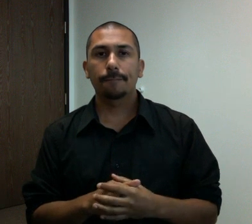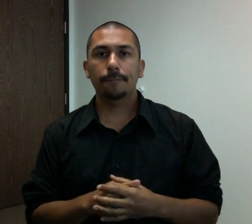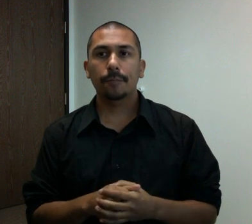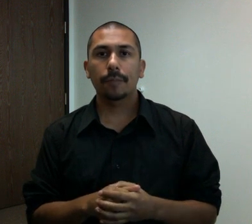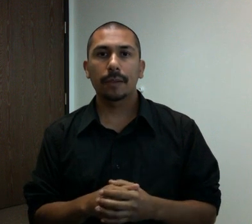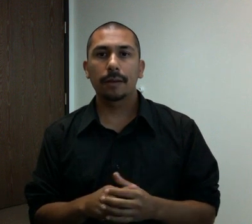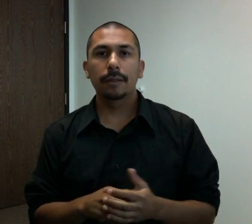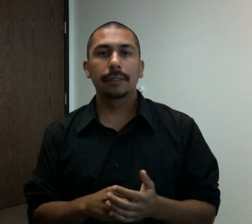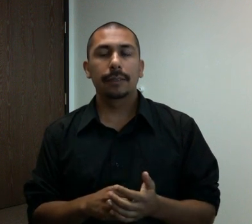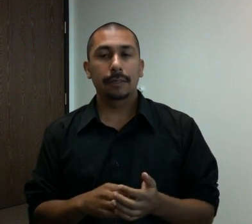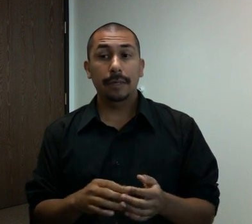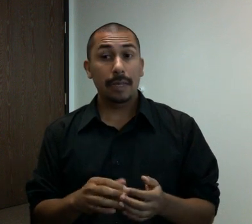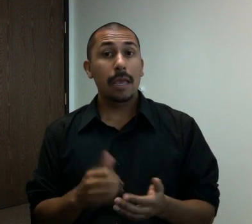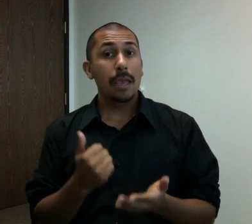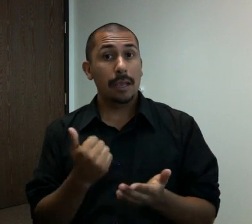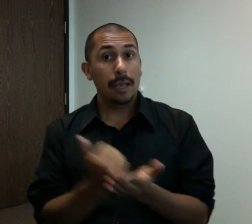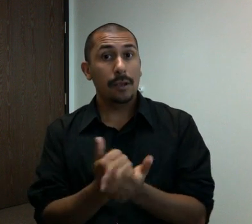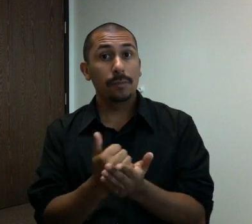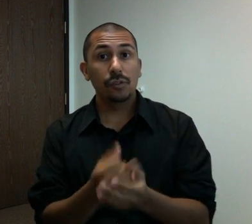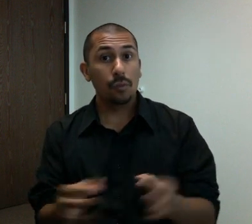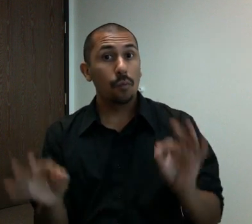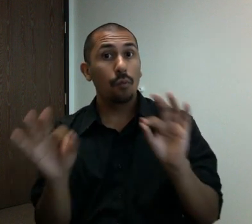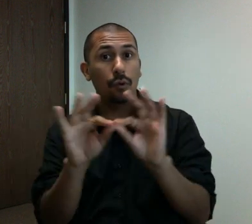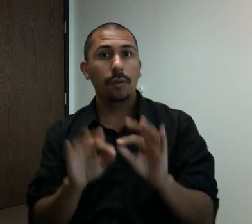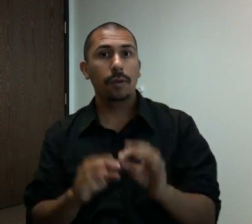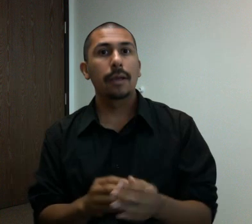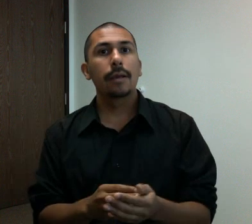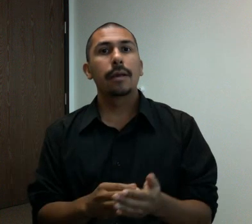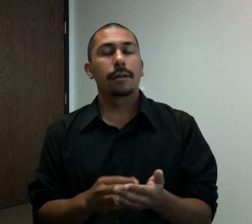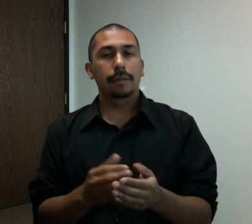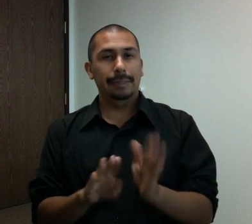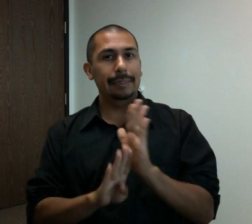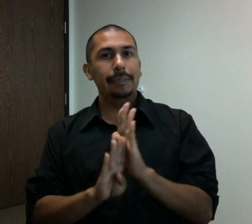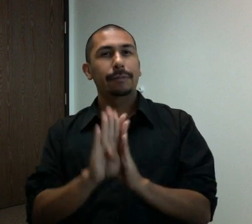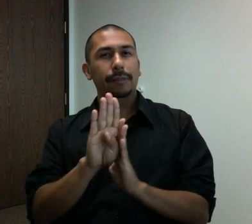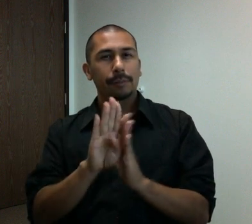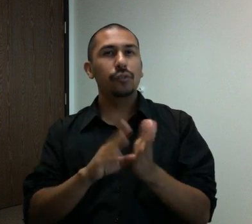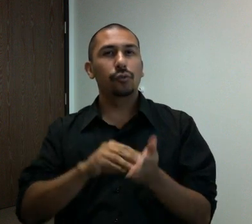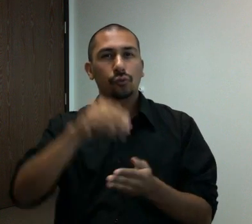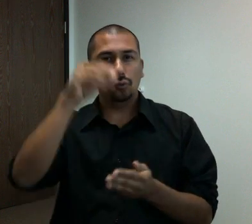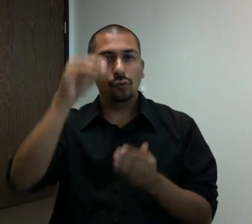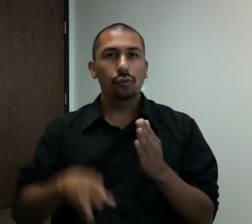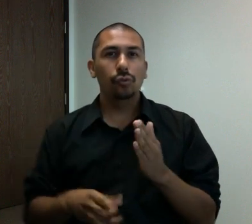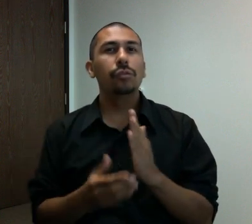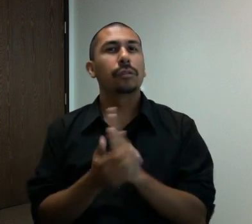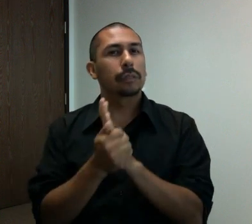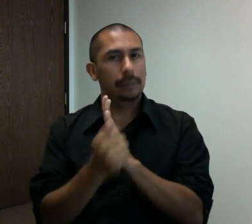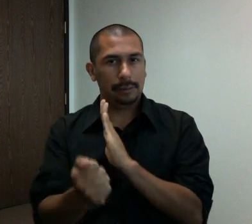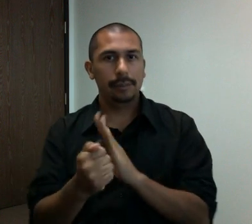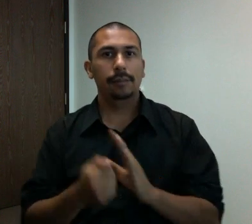just reading a paragraph and writing down the main idea, now they're doing it to do a real research project. So they look